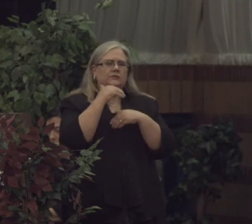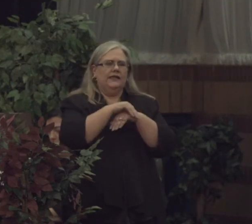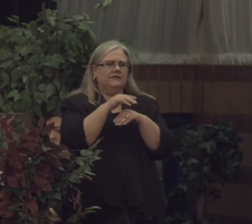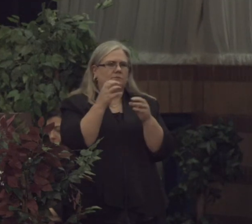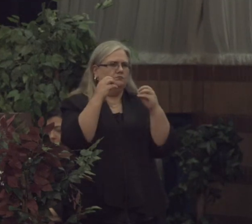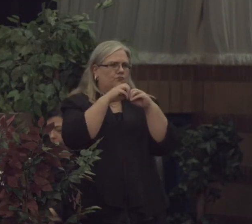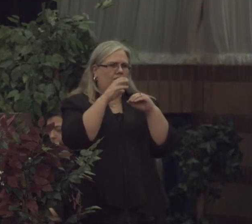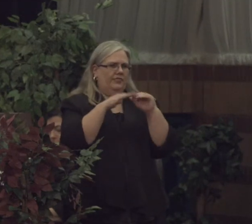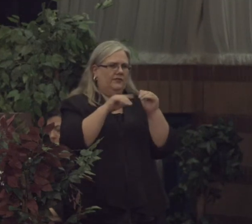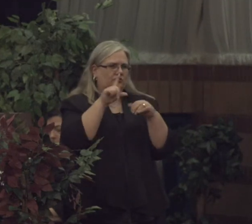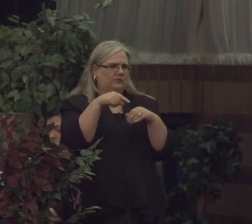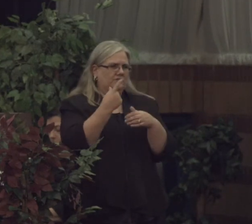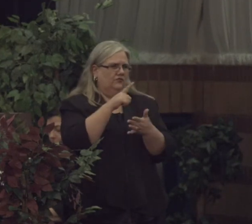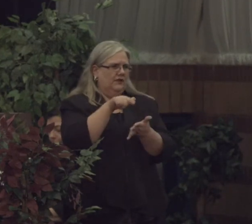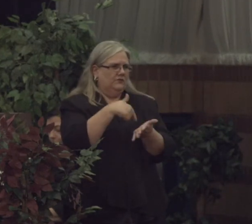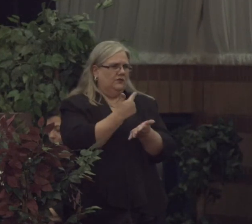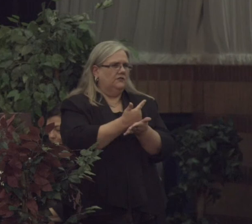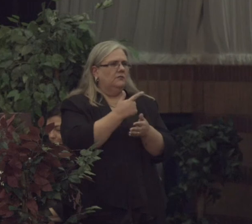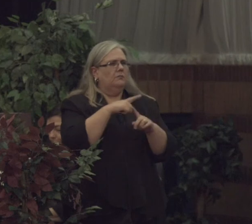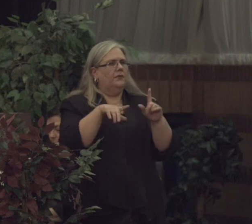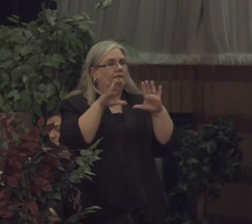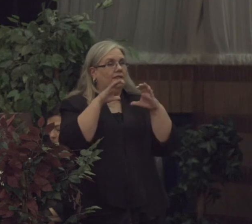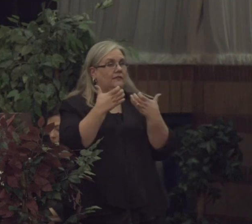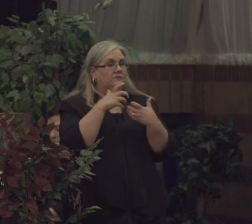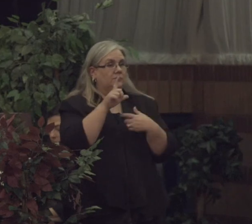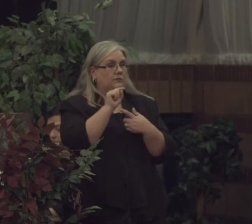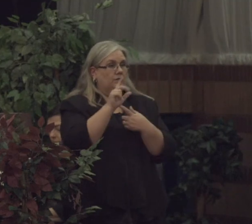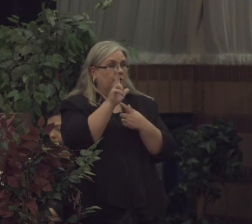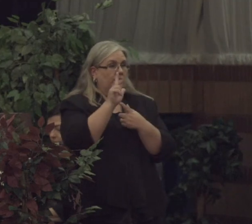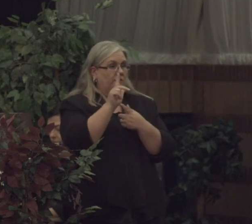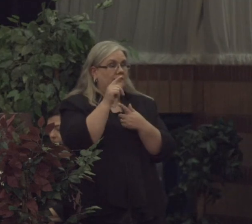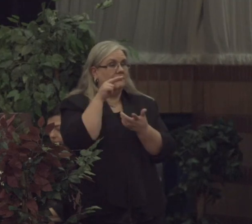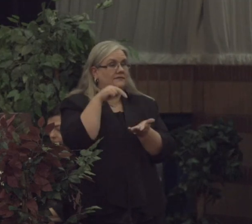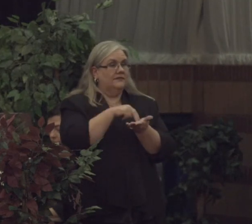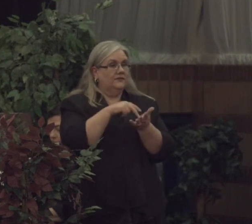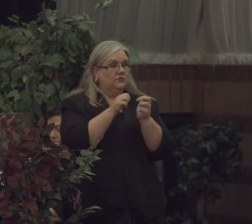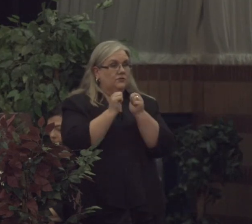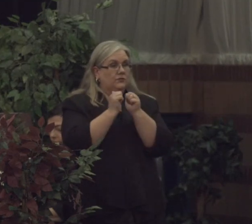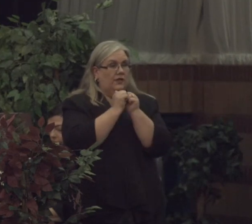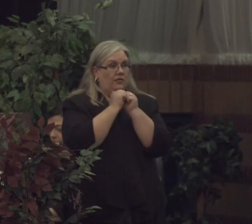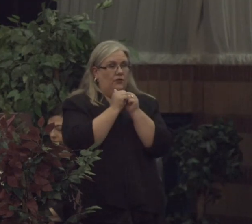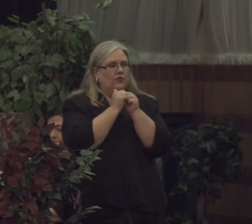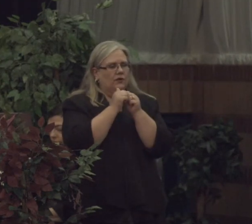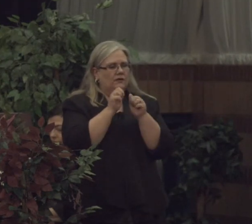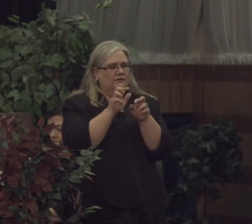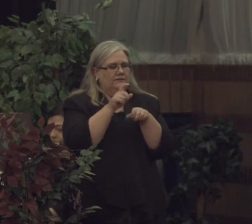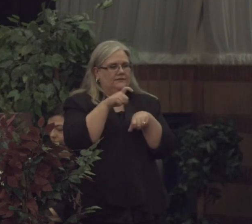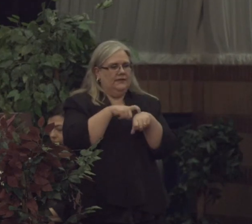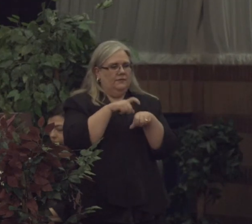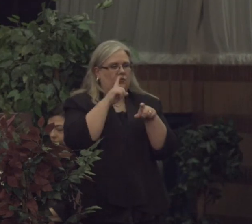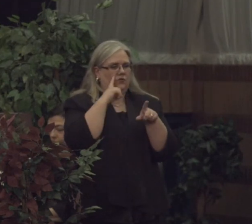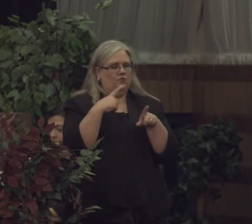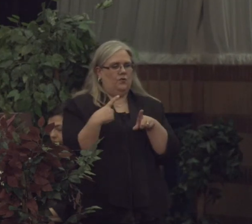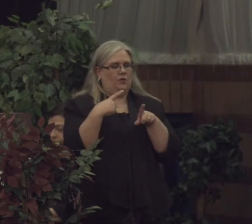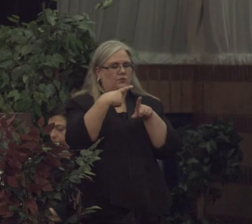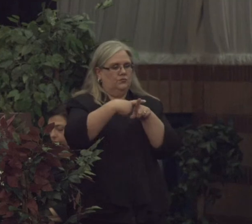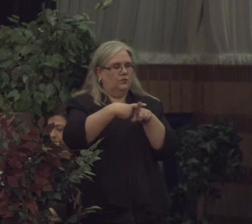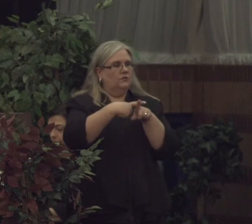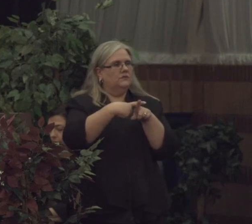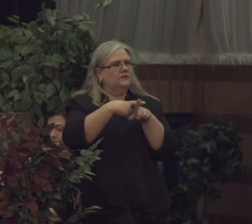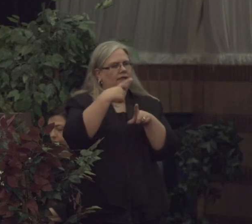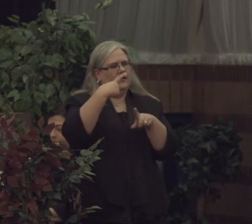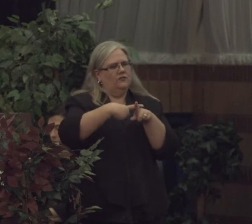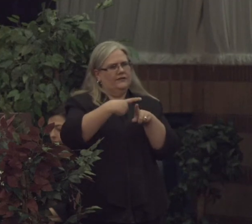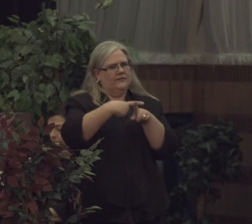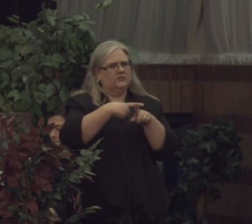we, the Destrehan class of 2023, stand together at a crossroads in our lives, an intersection of our past